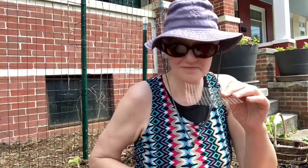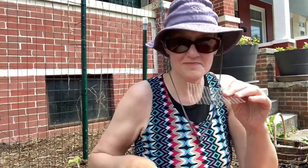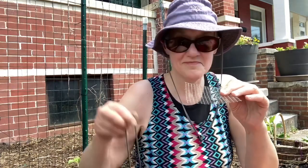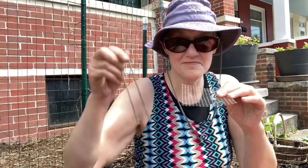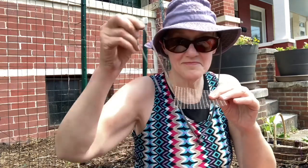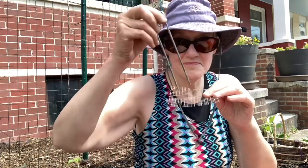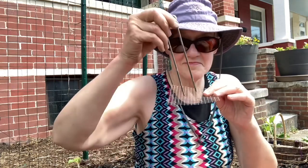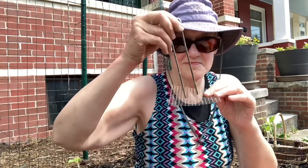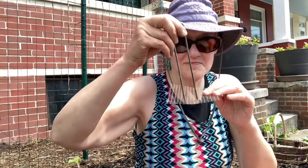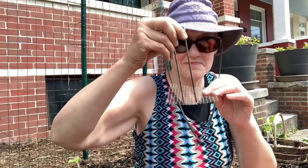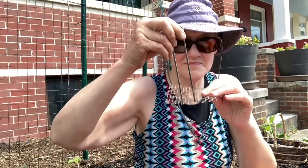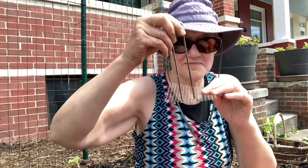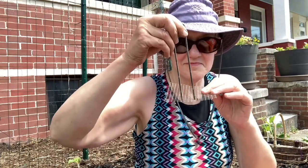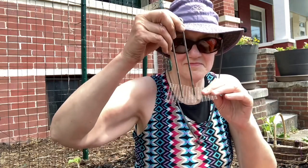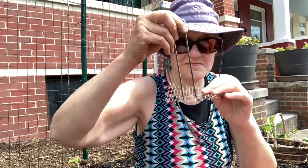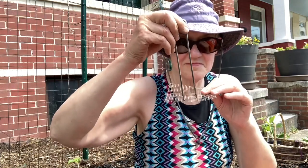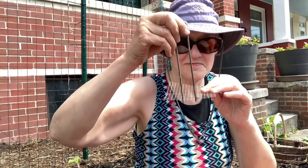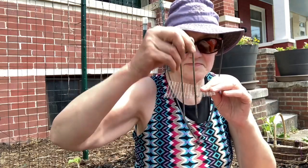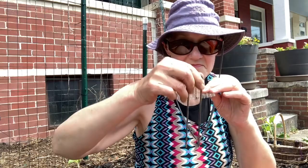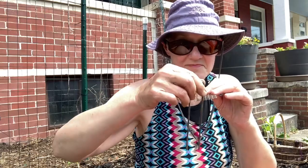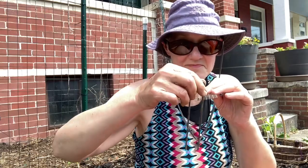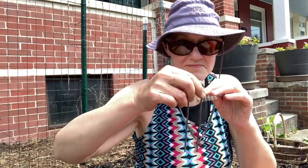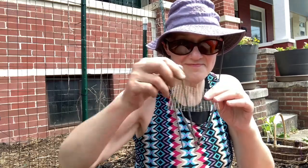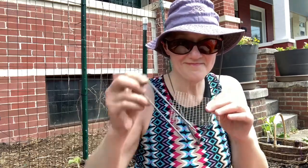And I'll secure it with these landscape pins.